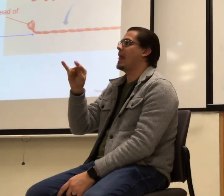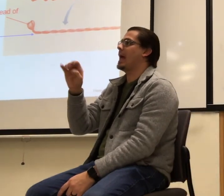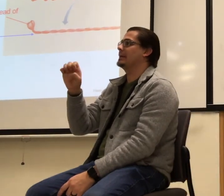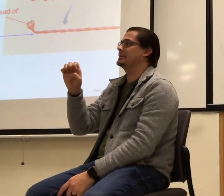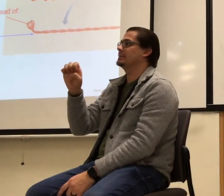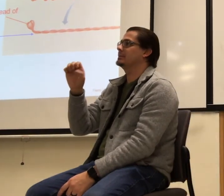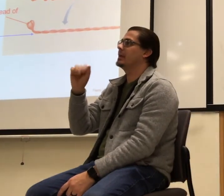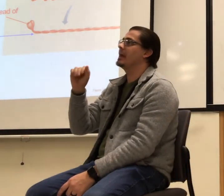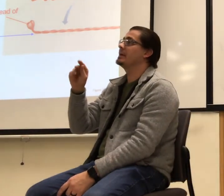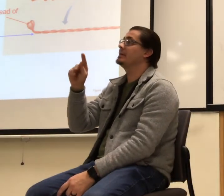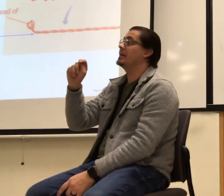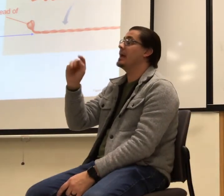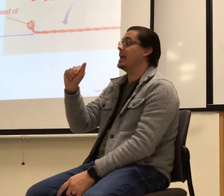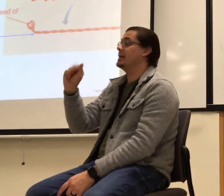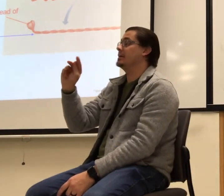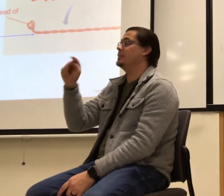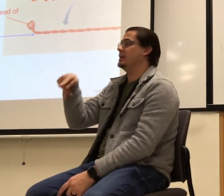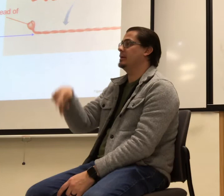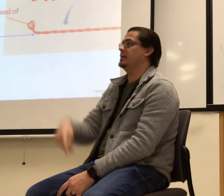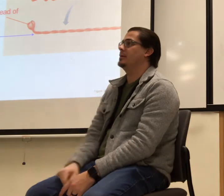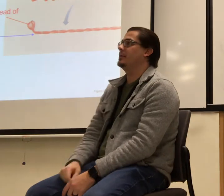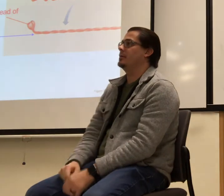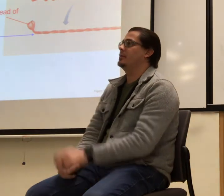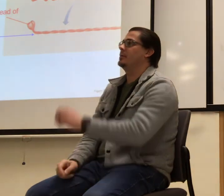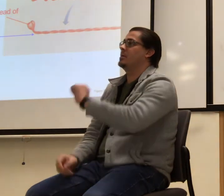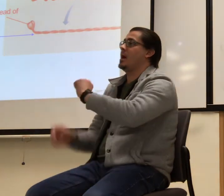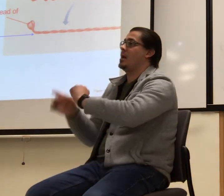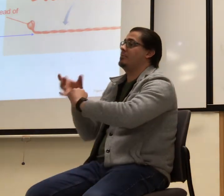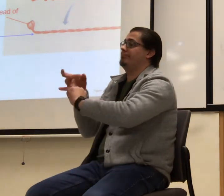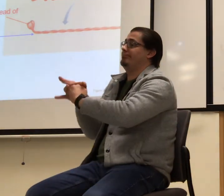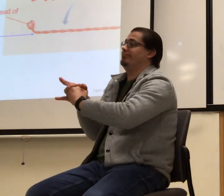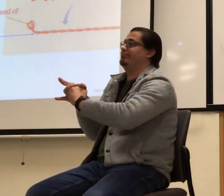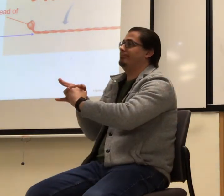So for that binding site, just put ATP. That's usually what we